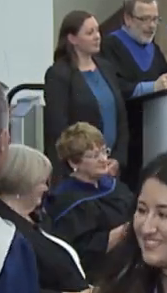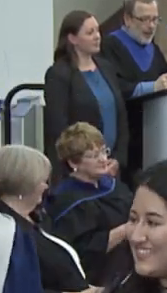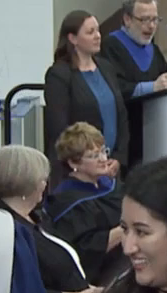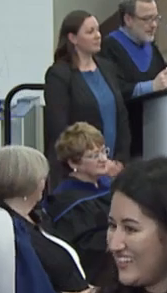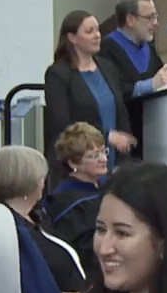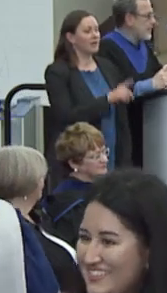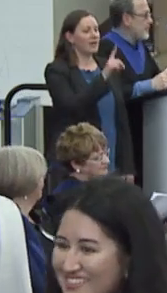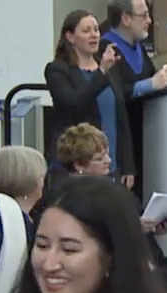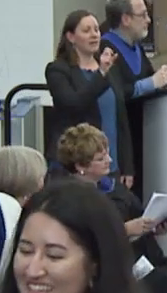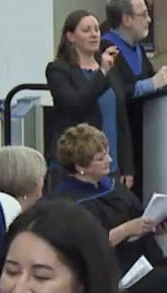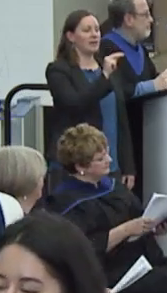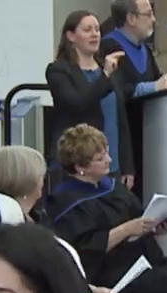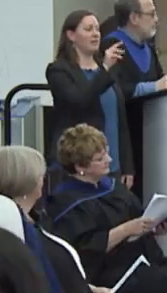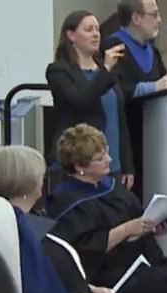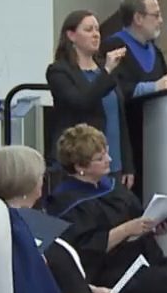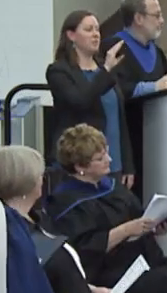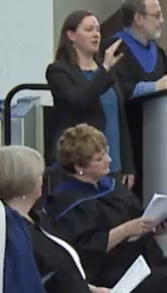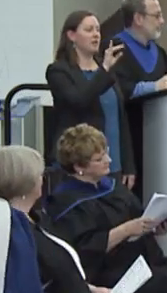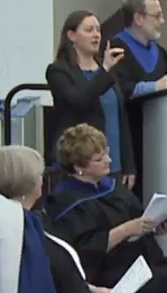Dan McIsaac.